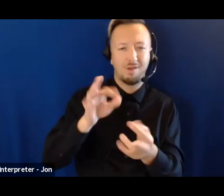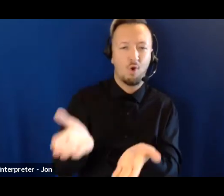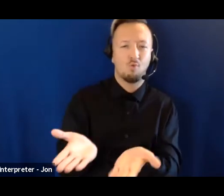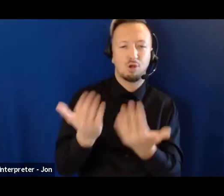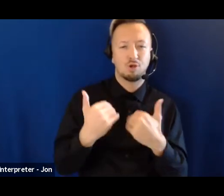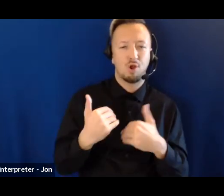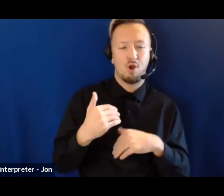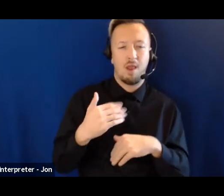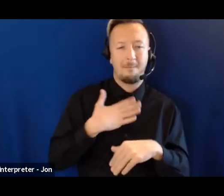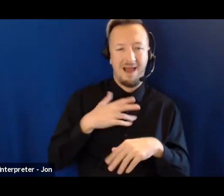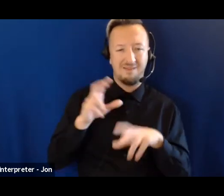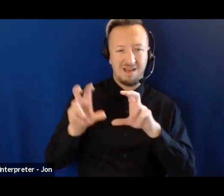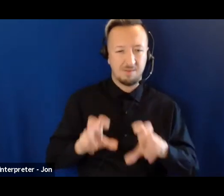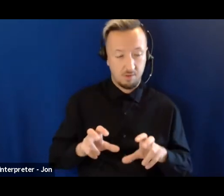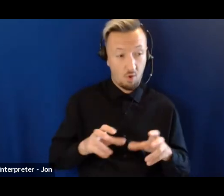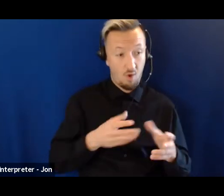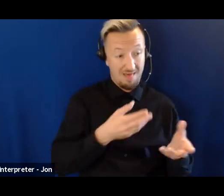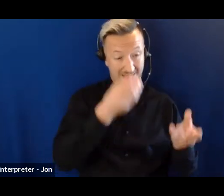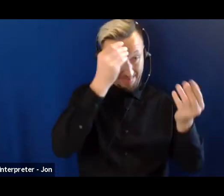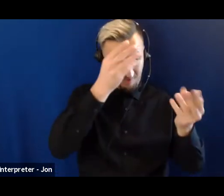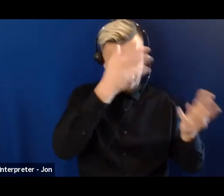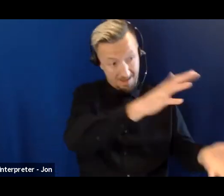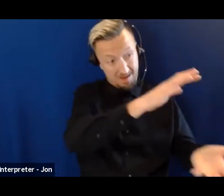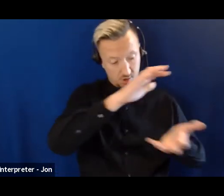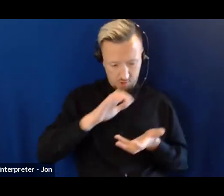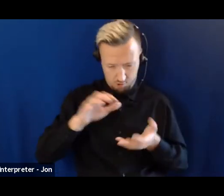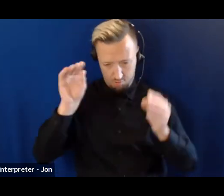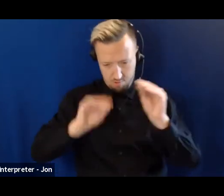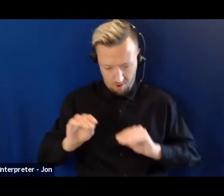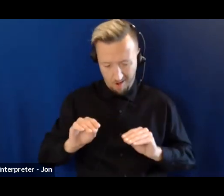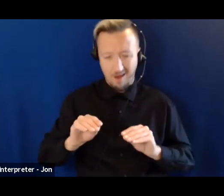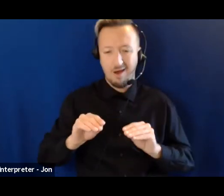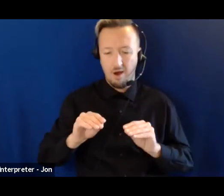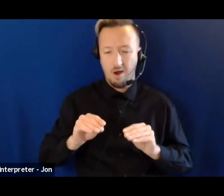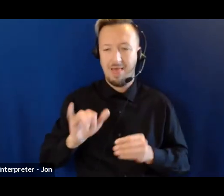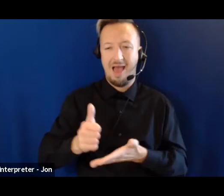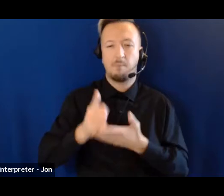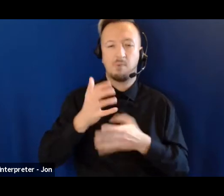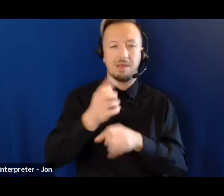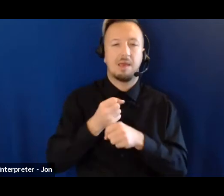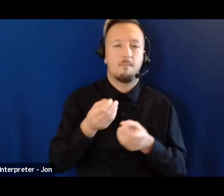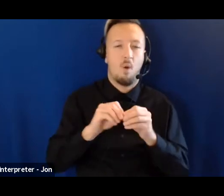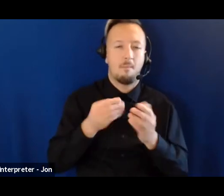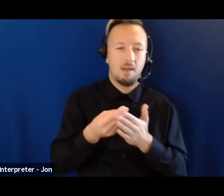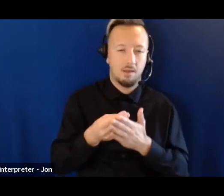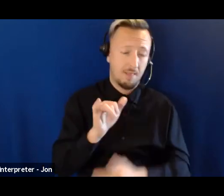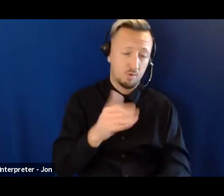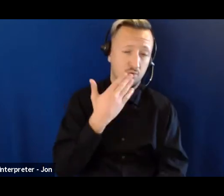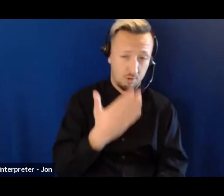provide the SILC with that type of information and do it willingly. Right. Thank